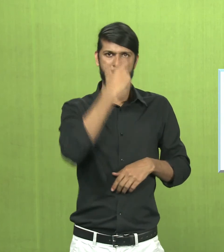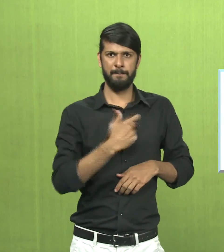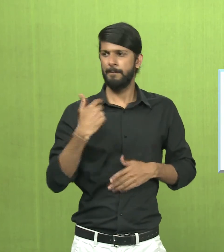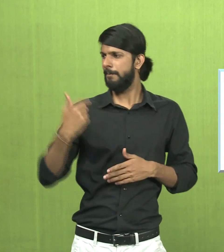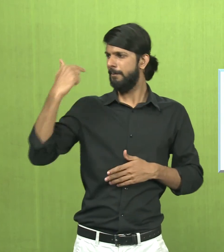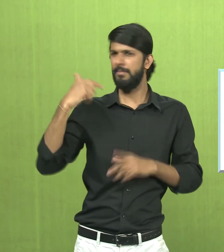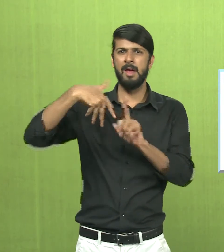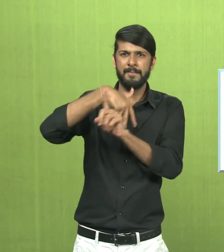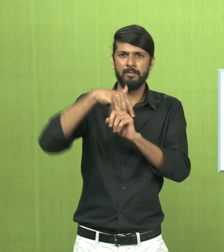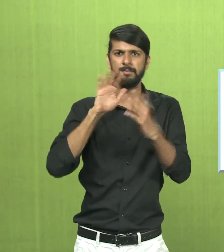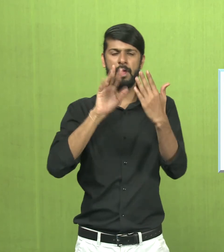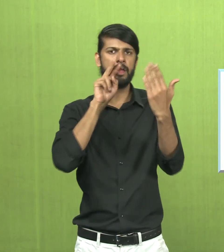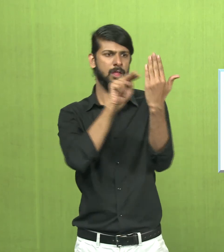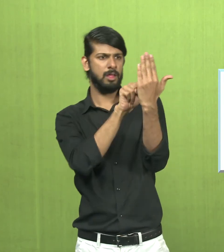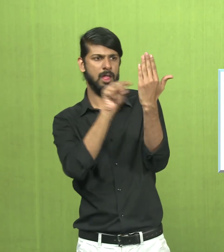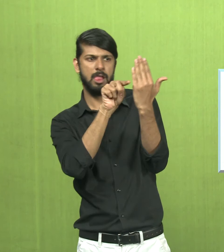but the artist has achieved depth.